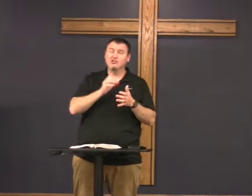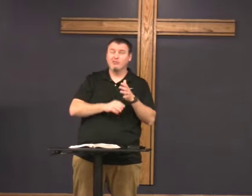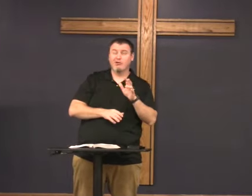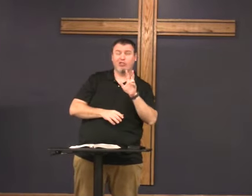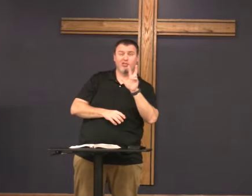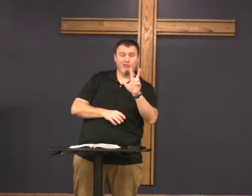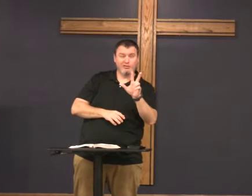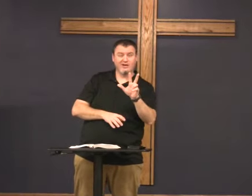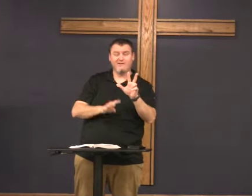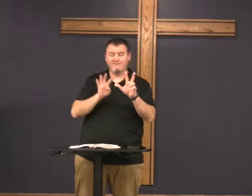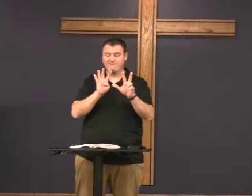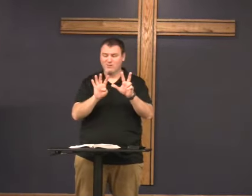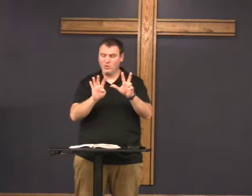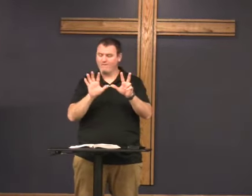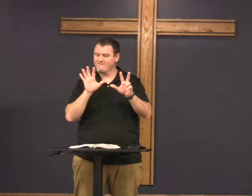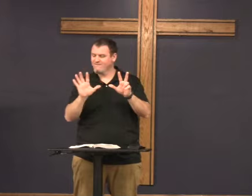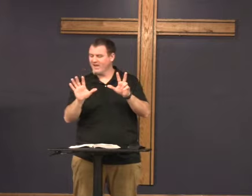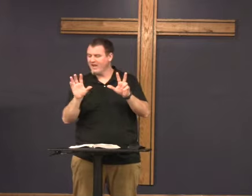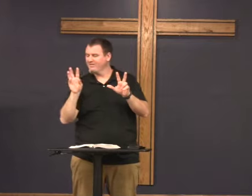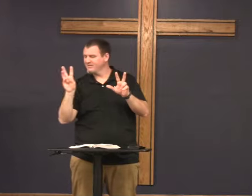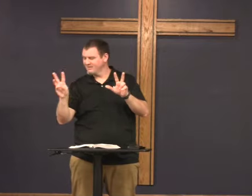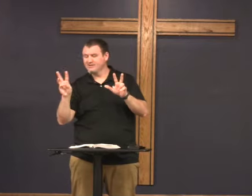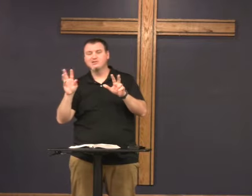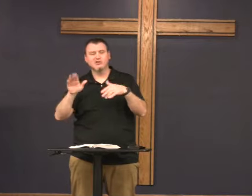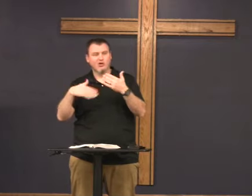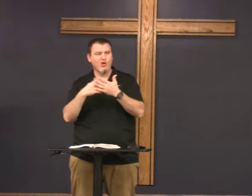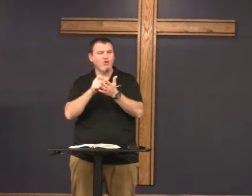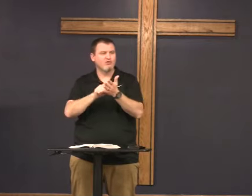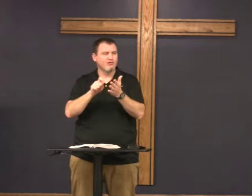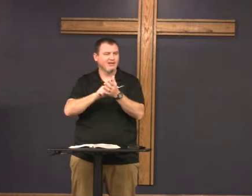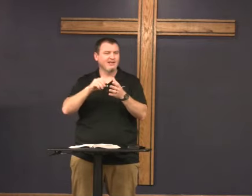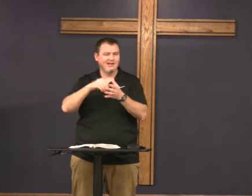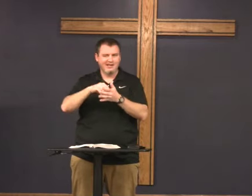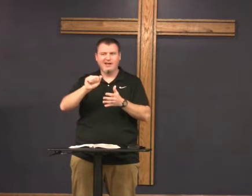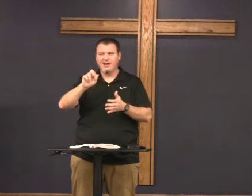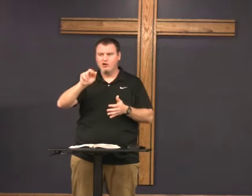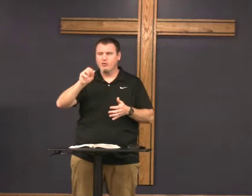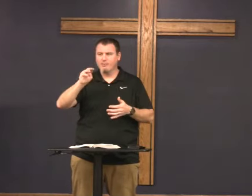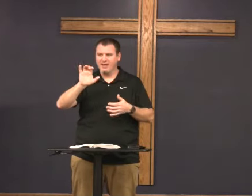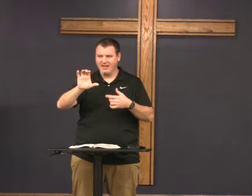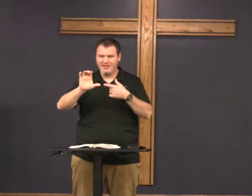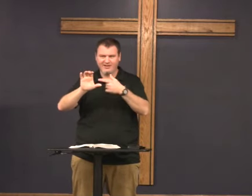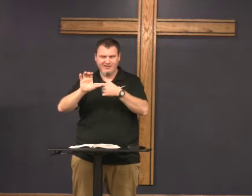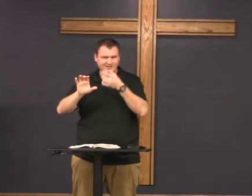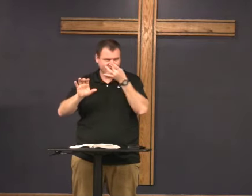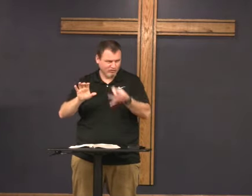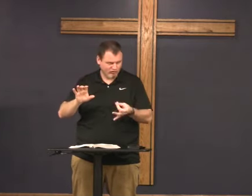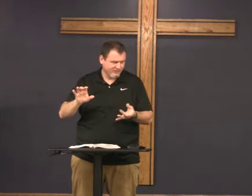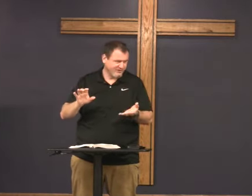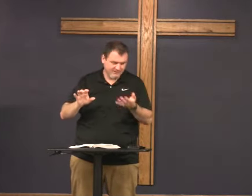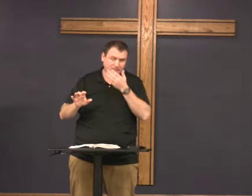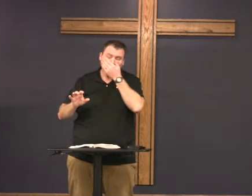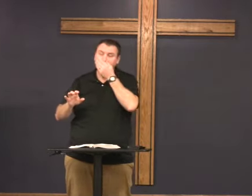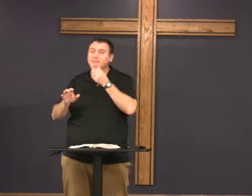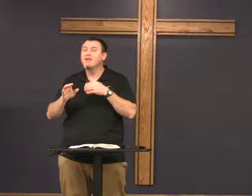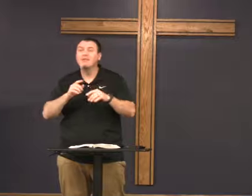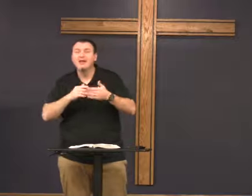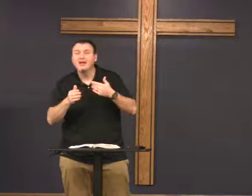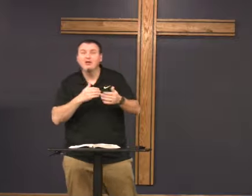chapter 4, is really chapter 3, 4, 5, and 6, are all written in Aramaic. Very interesting.